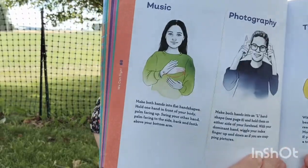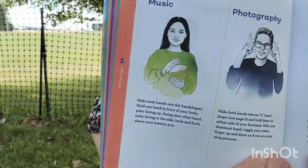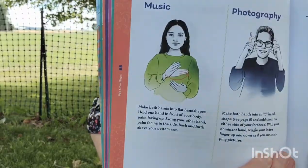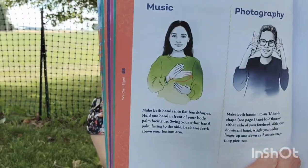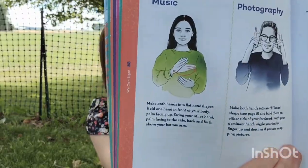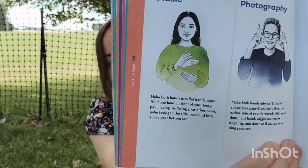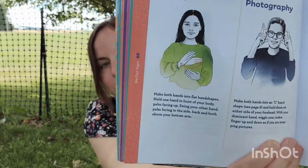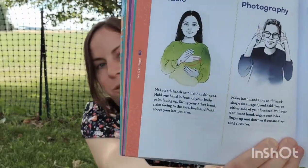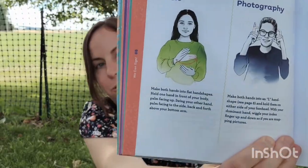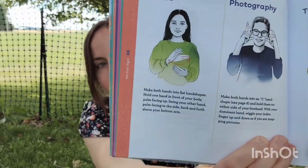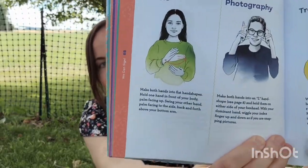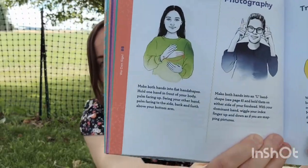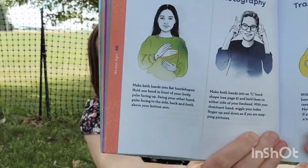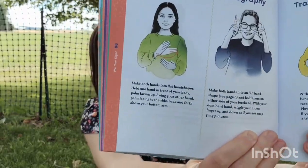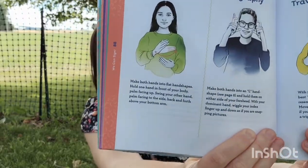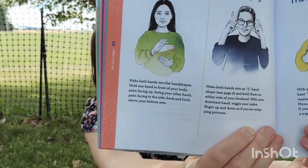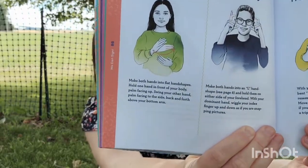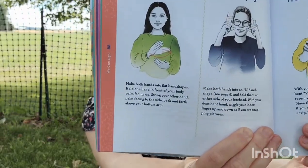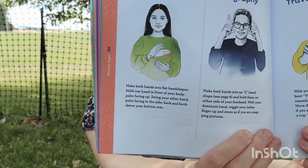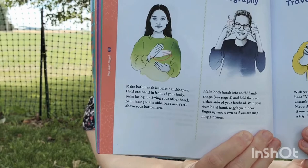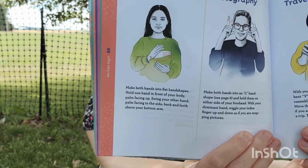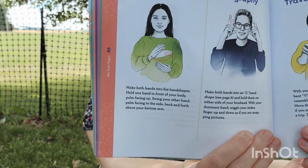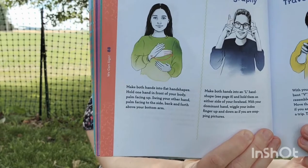Here's the illustration for photography.